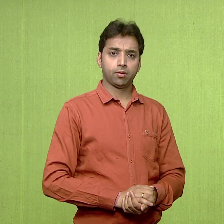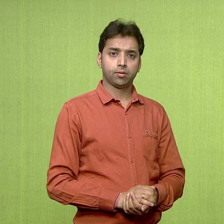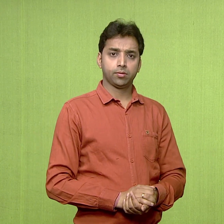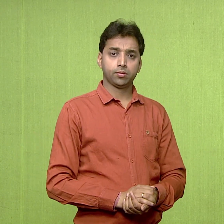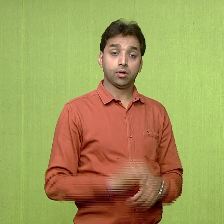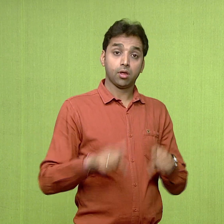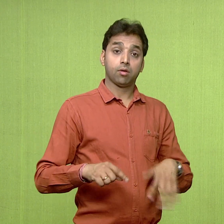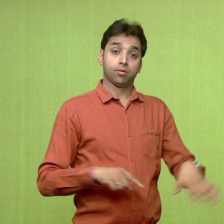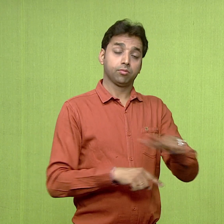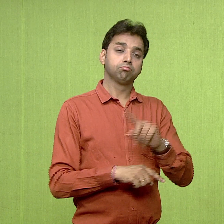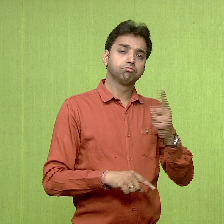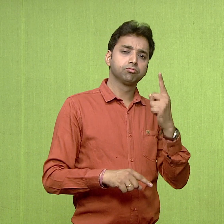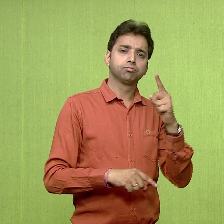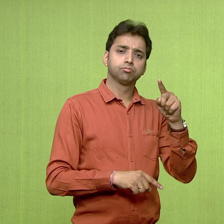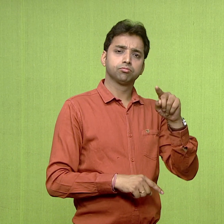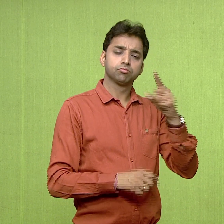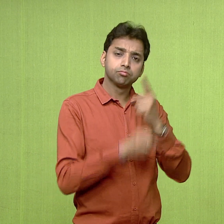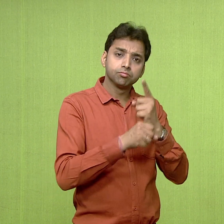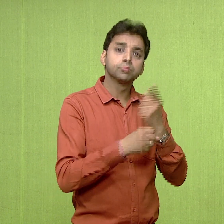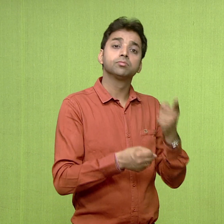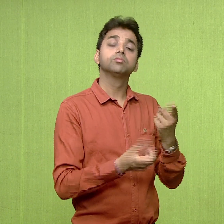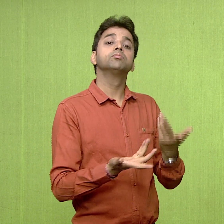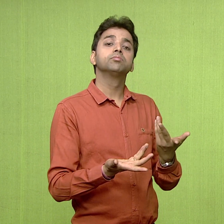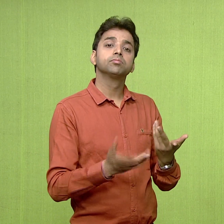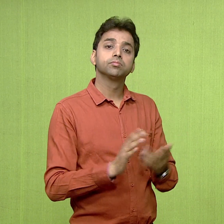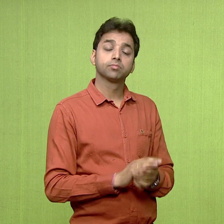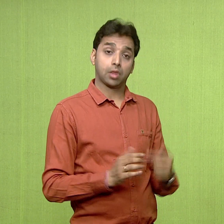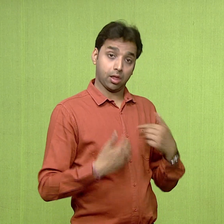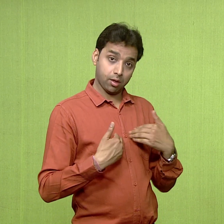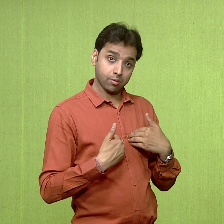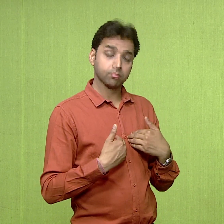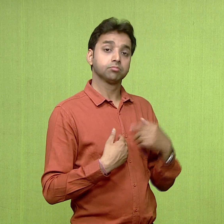Our first teachers are our parents,